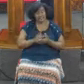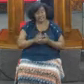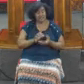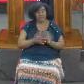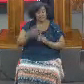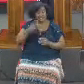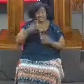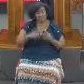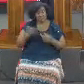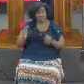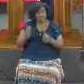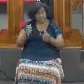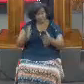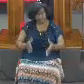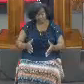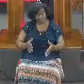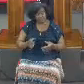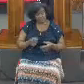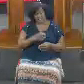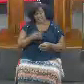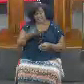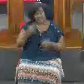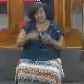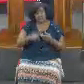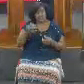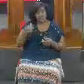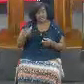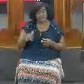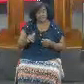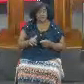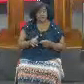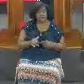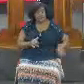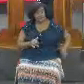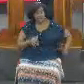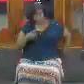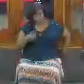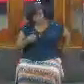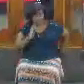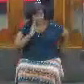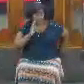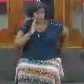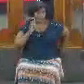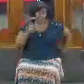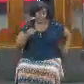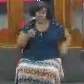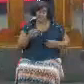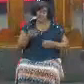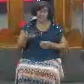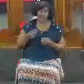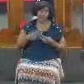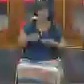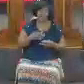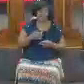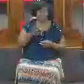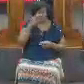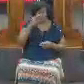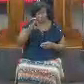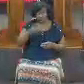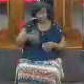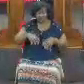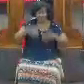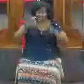his disciples, says, and he said unto them, and when he had spoken these things, while they beheld, he was taken